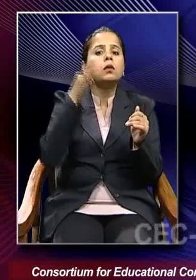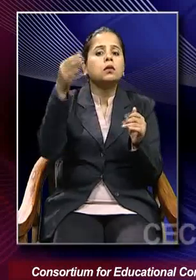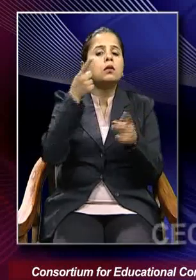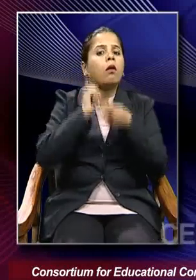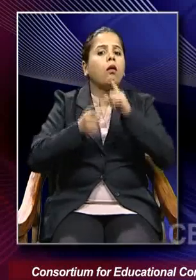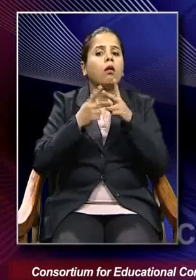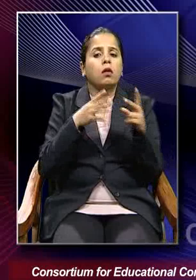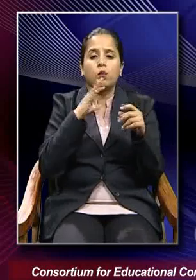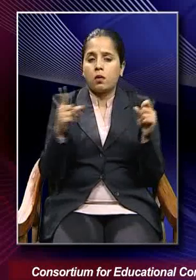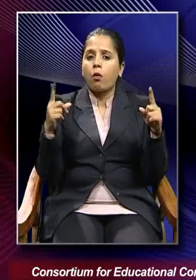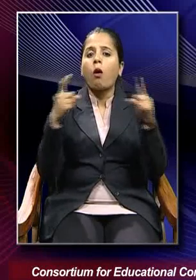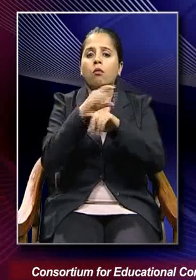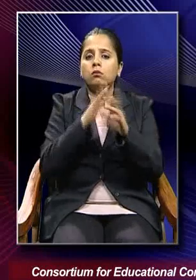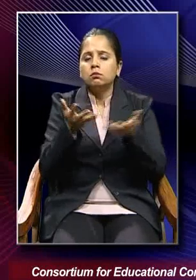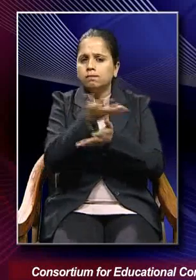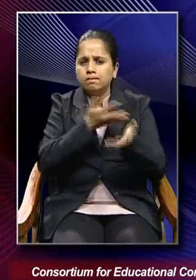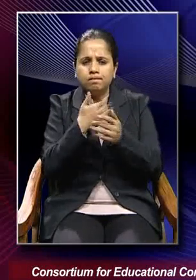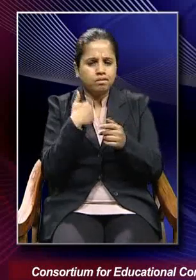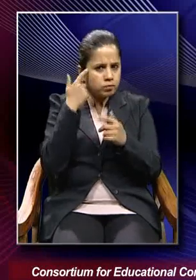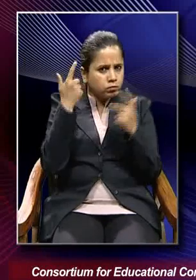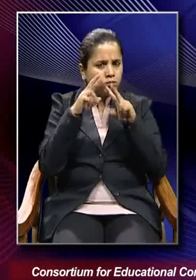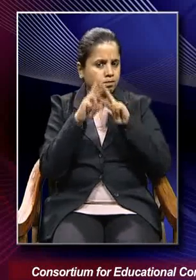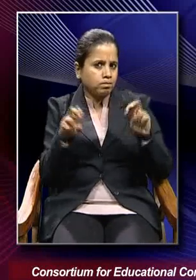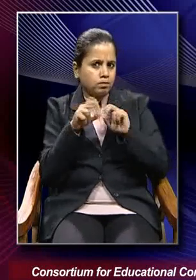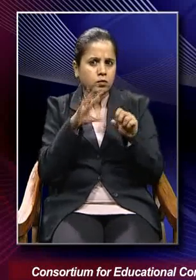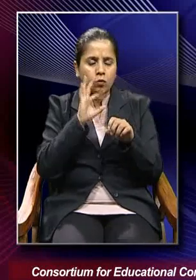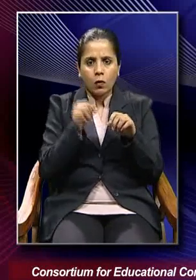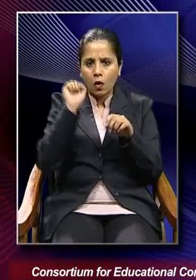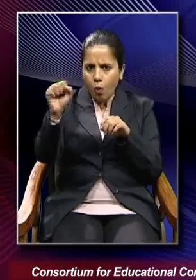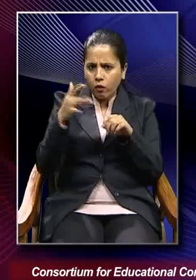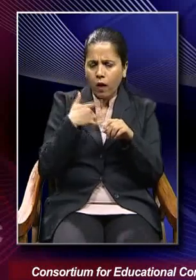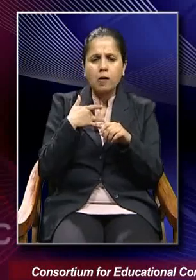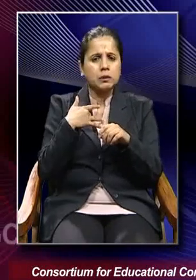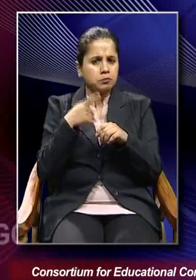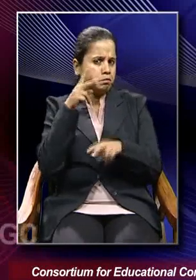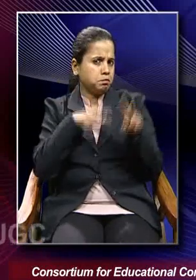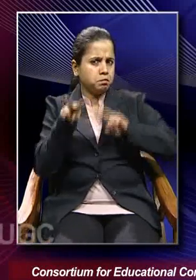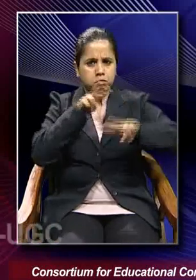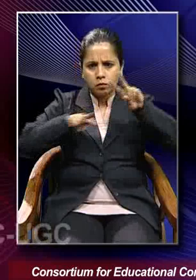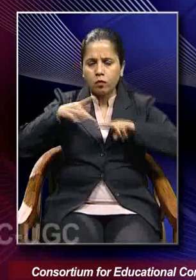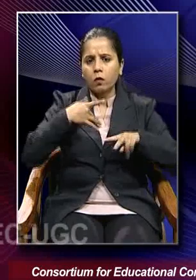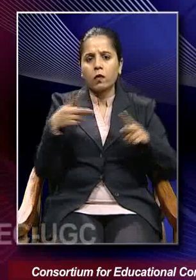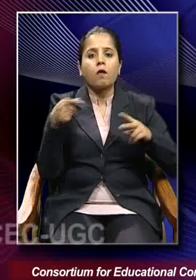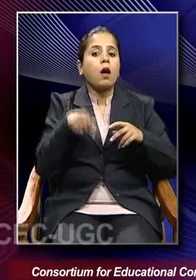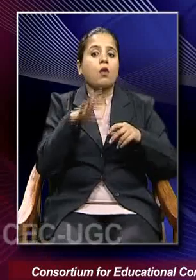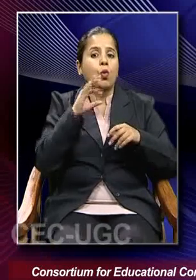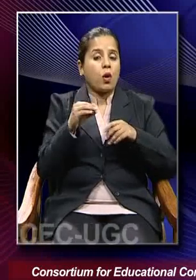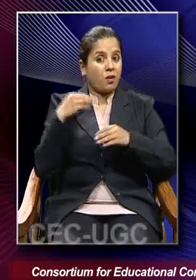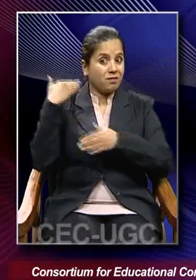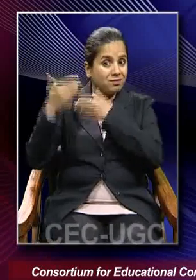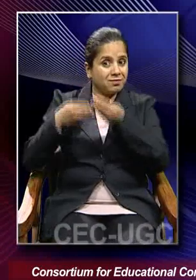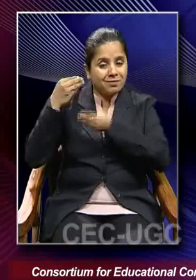involve complex conversations with different stakeholders. Conservation of cultural